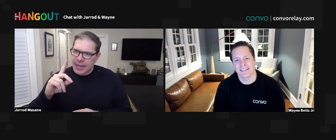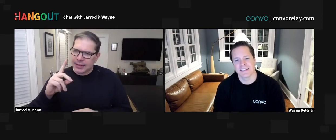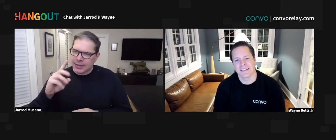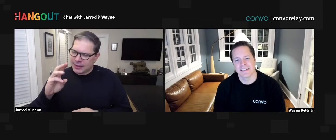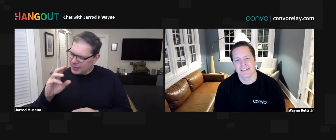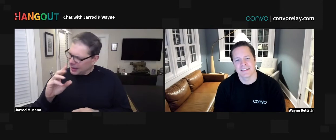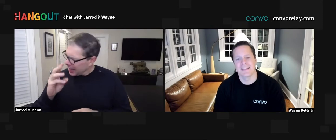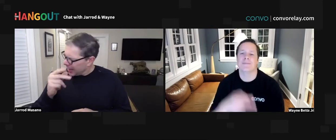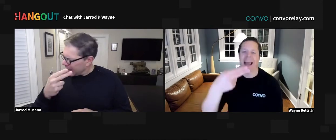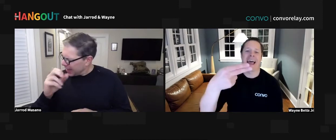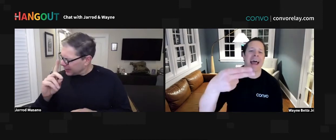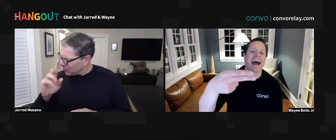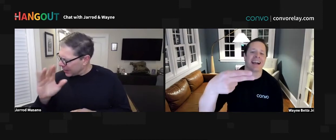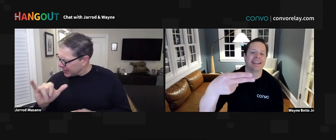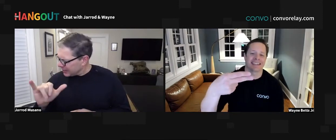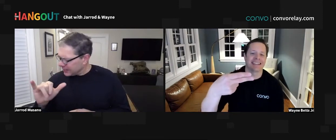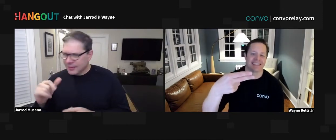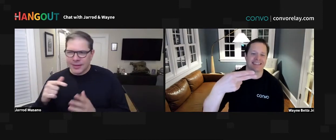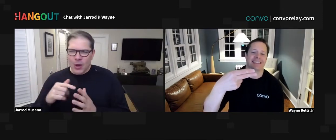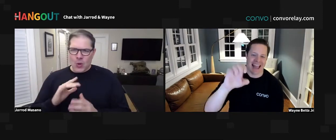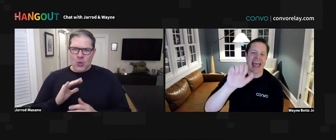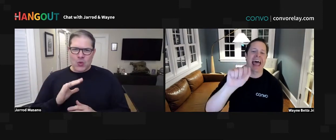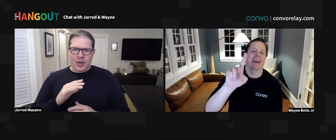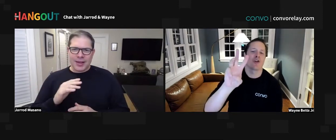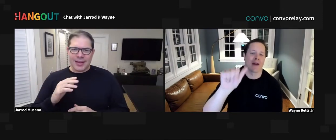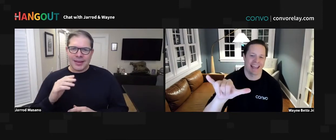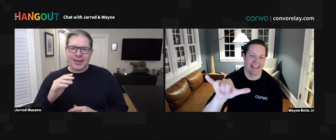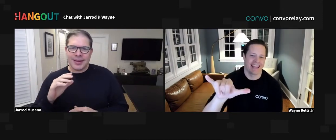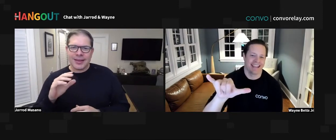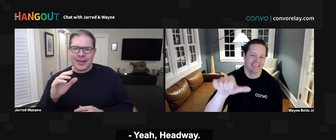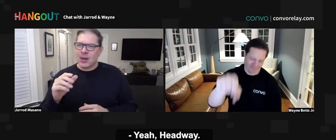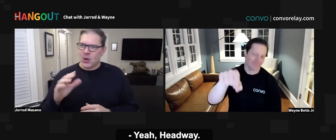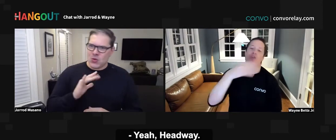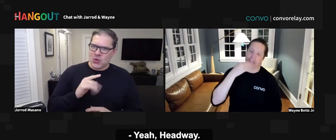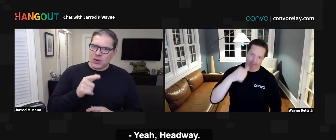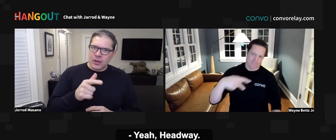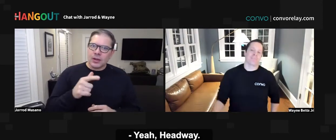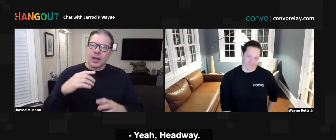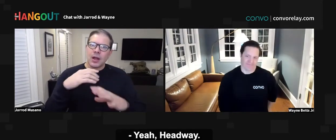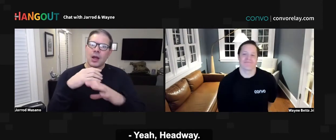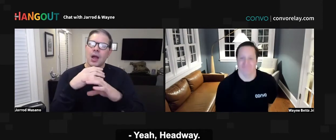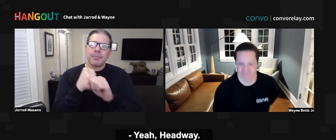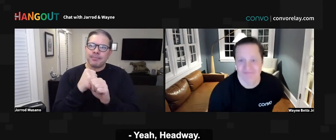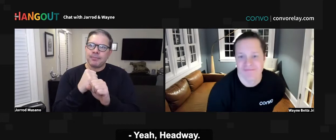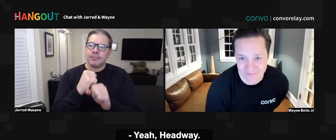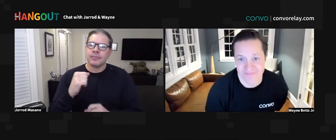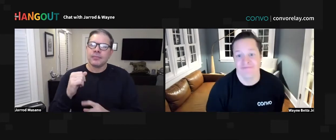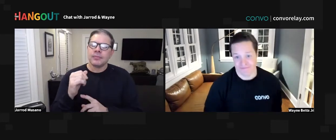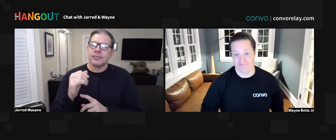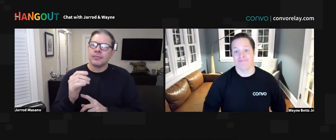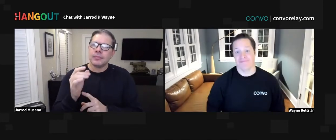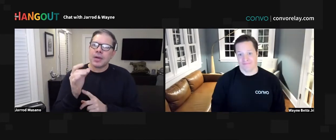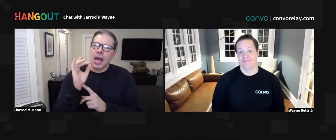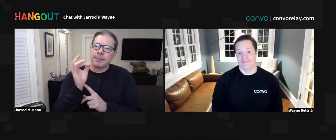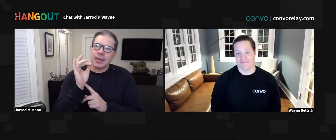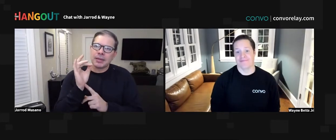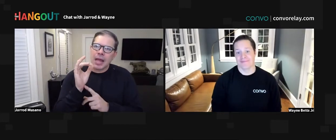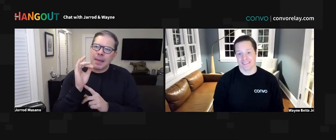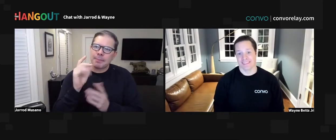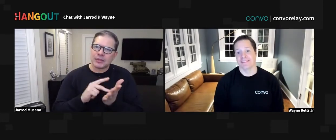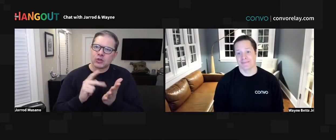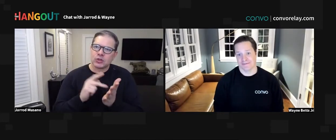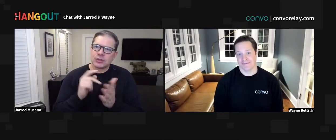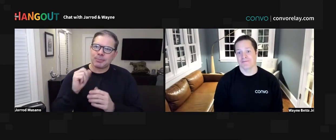app. What do you call it? Headway, I think it's called. Yes, Yeah, Headway. yeah, it's Very, really it's a very cool good app. because